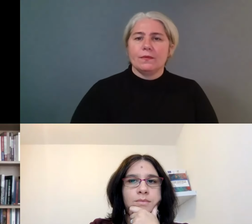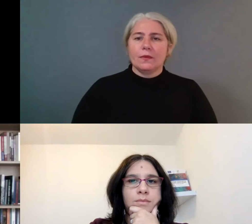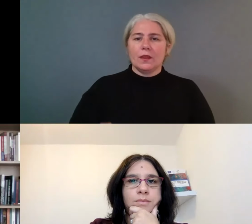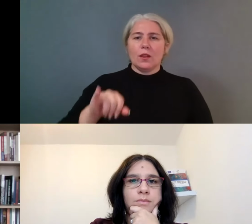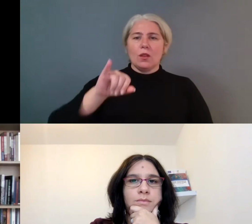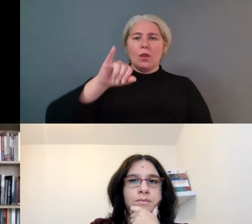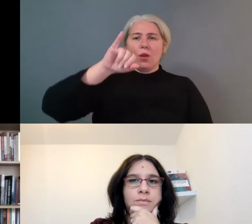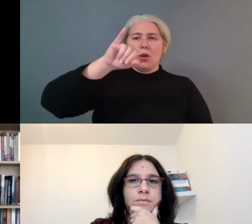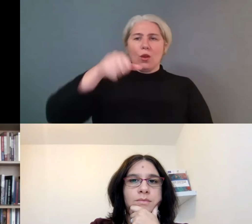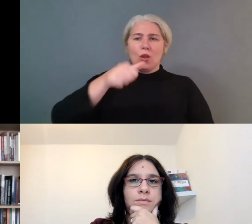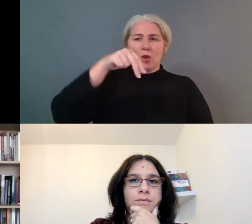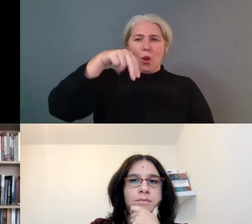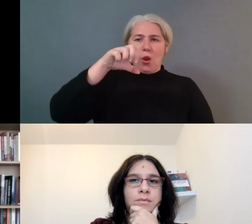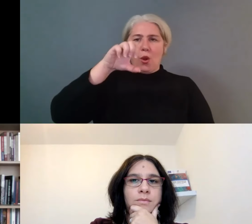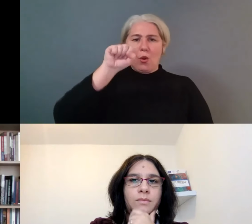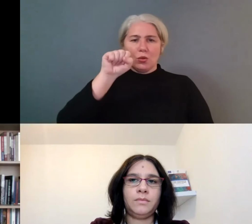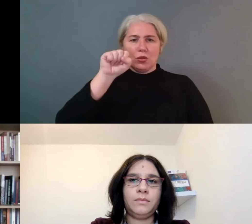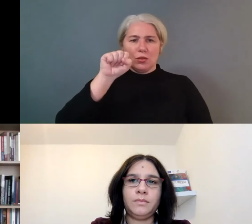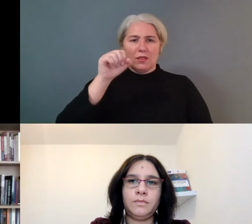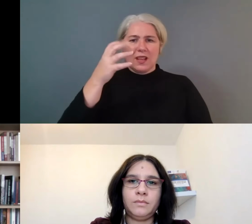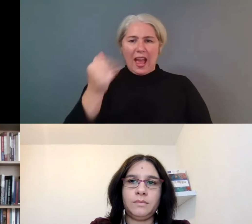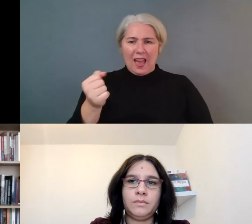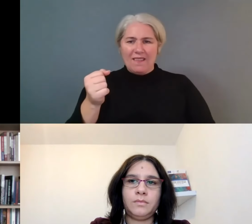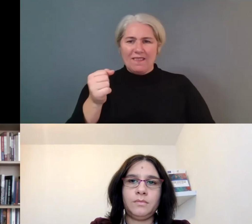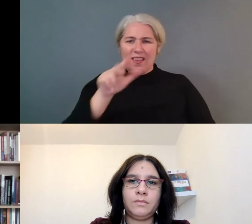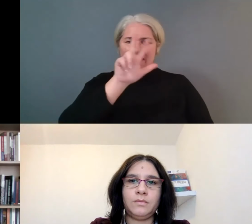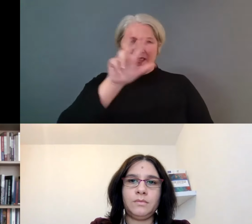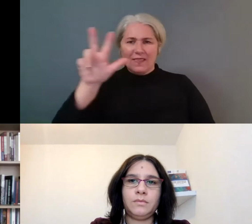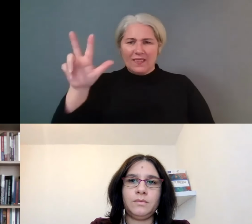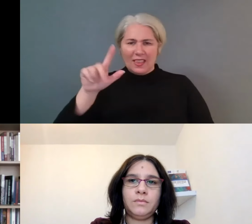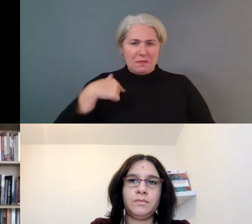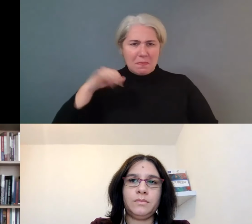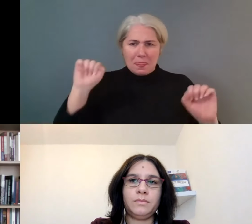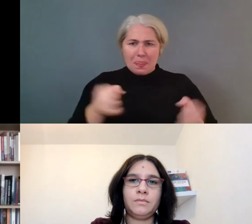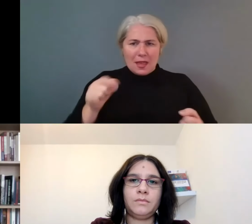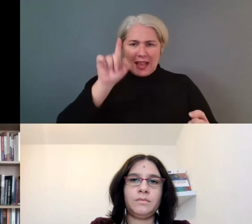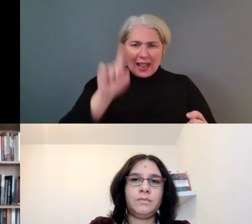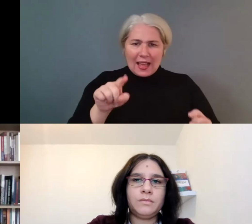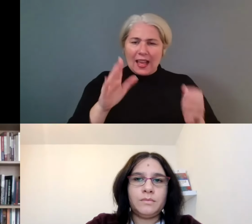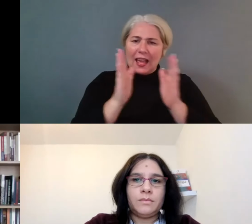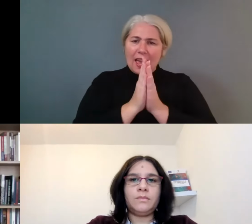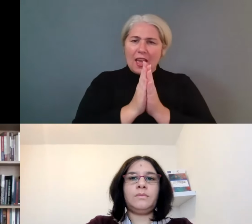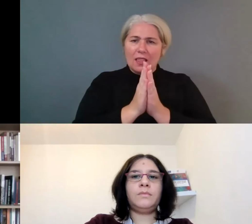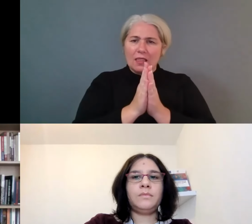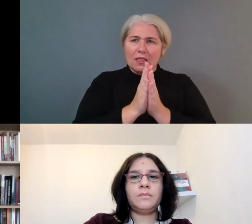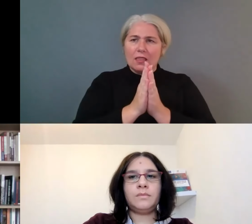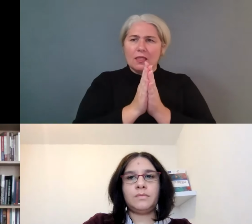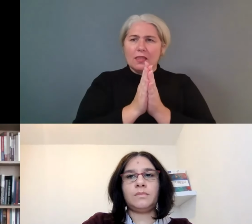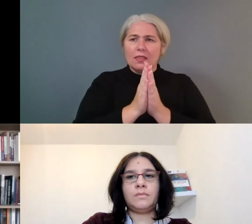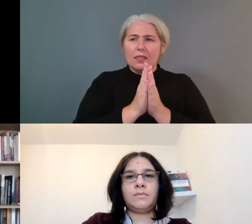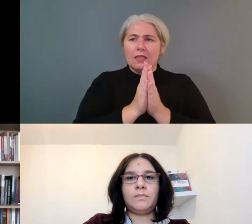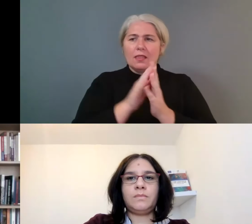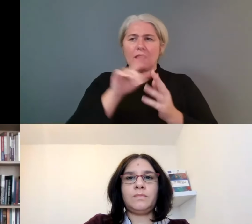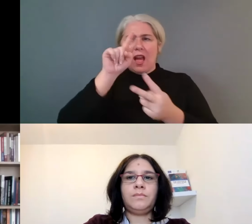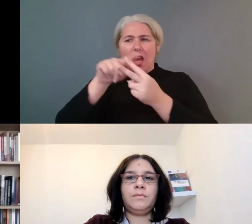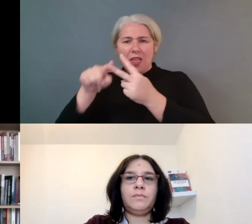a link, but it's not, I can't click on it. So maybe Jill or Mary, if you can copy that message and send